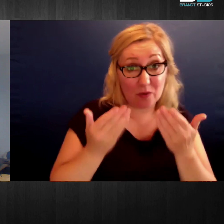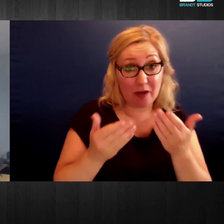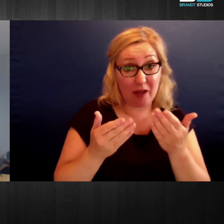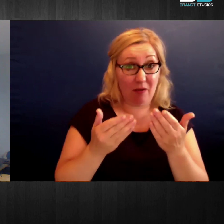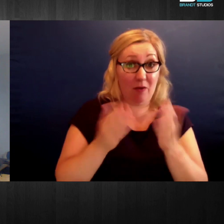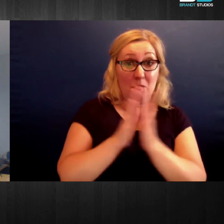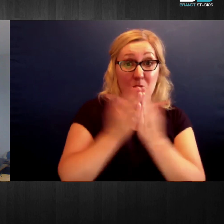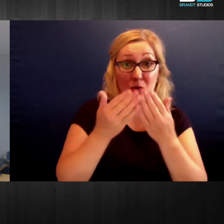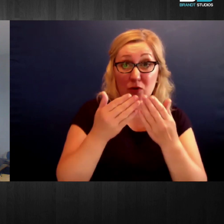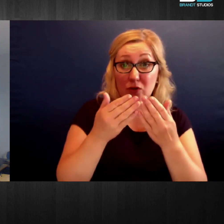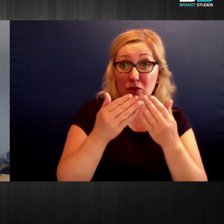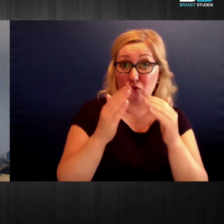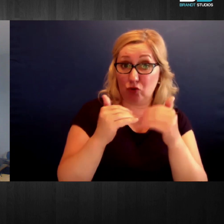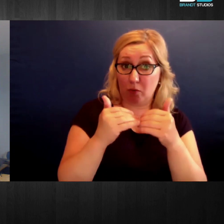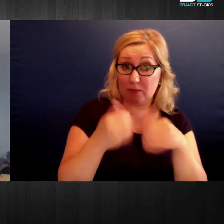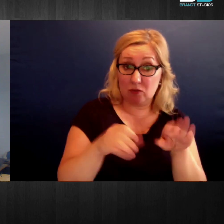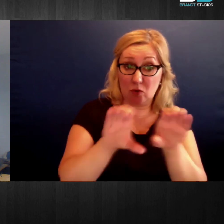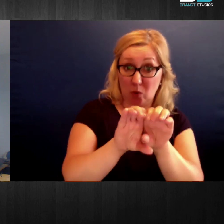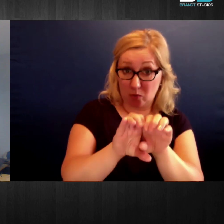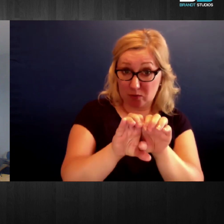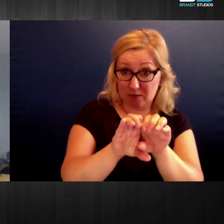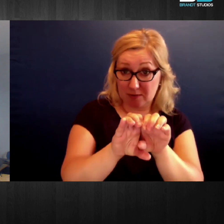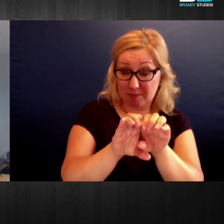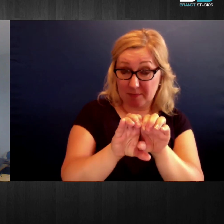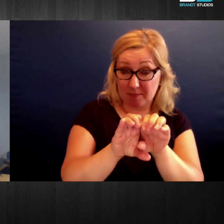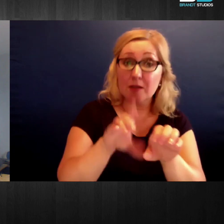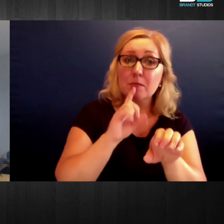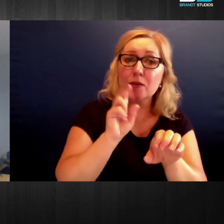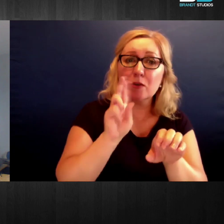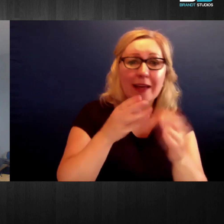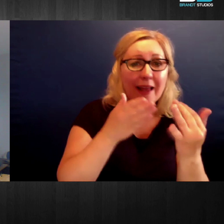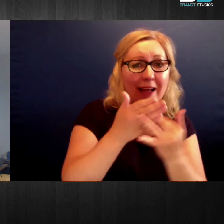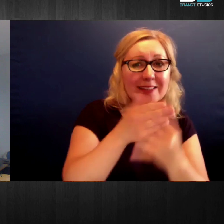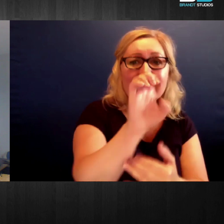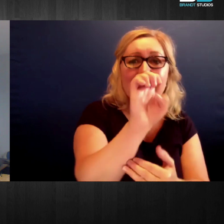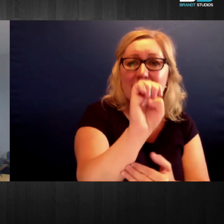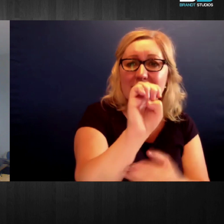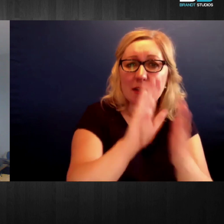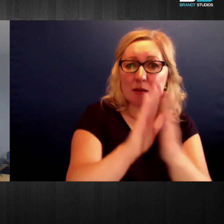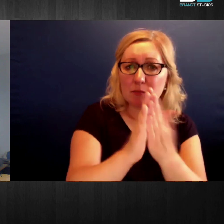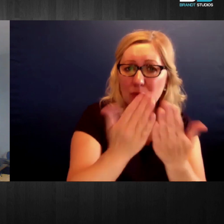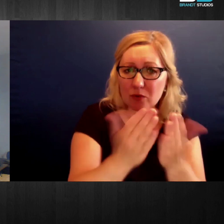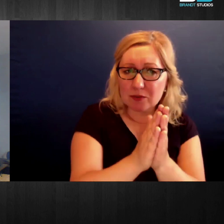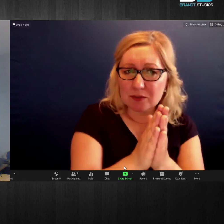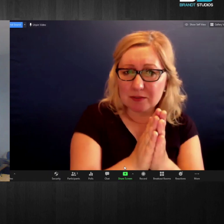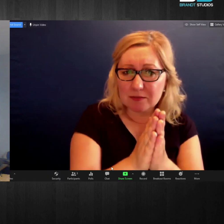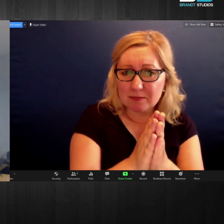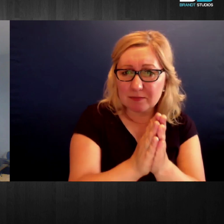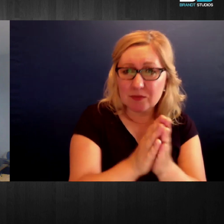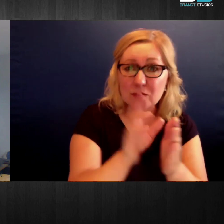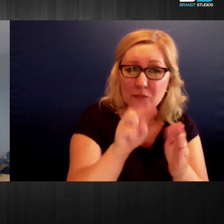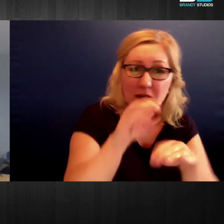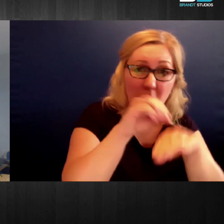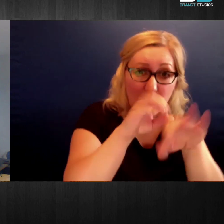book retailers, such as Book Depository, which could be a potential access route to literature which you wouldn't be able to find during the